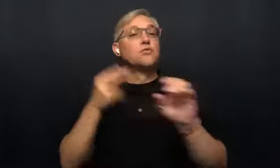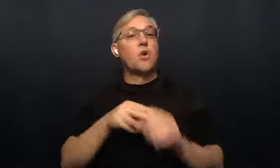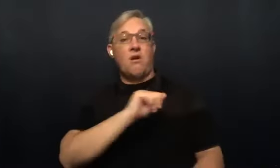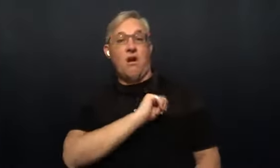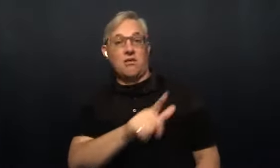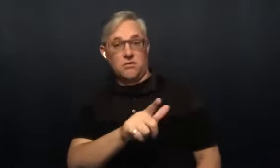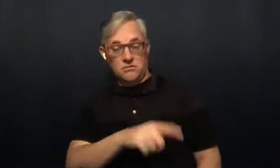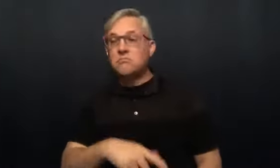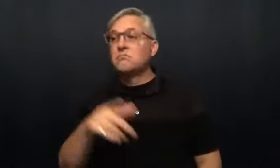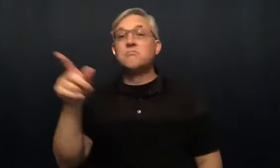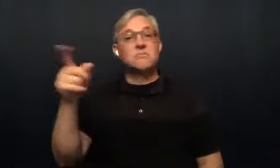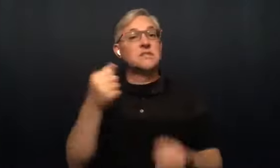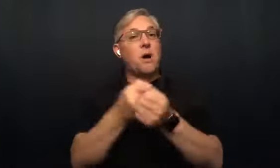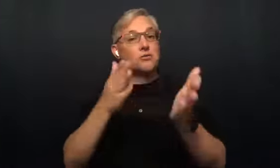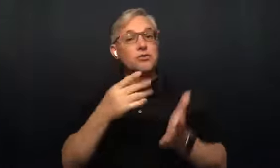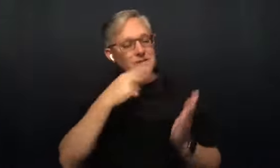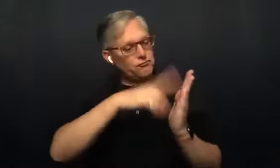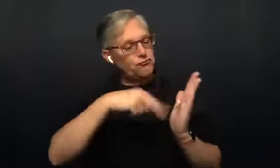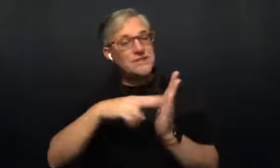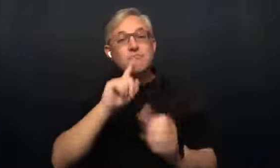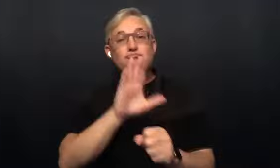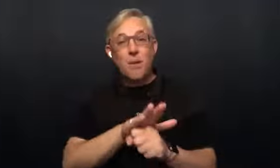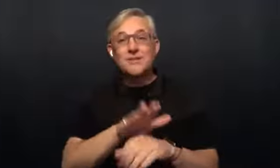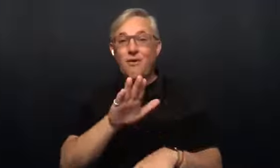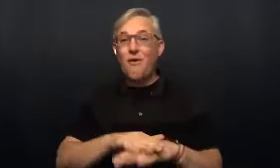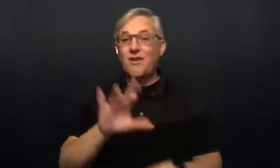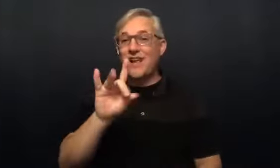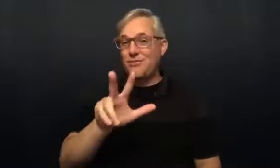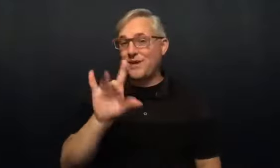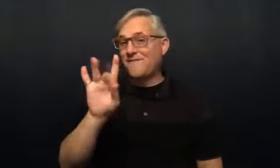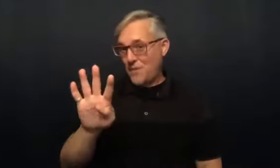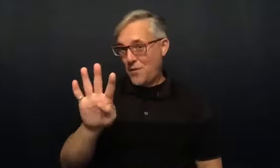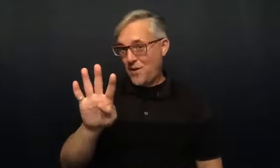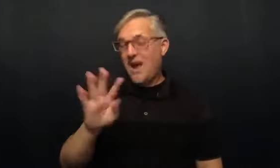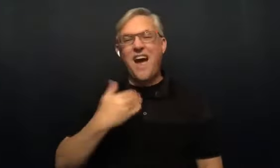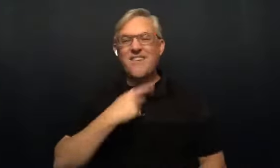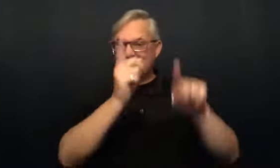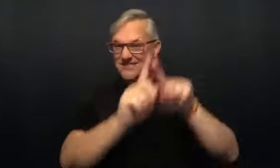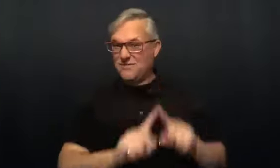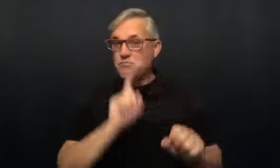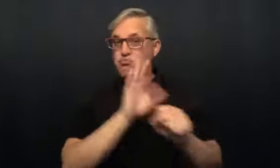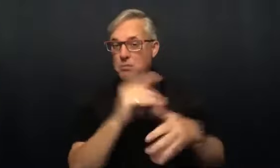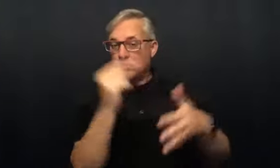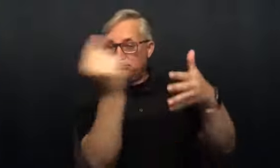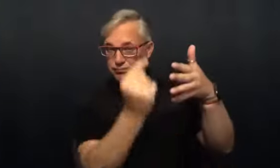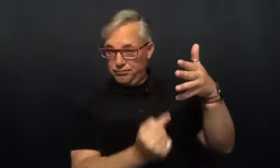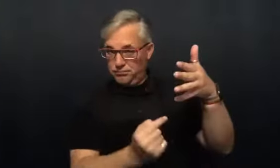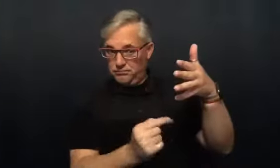pages 83 and 84. And it says in the end, are these extravagant promises? We think not. They are being fulfilled among us sometimes quickly,